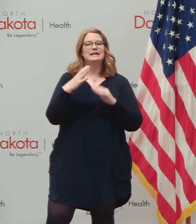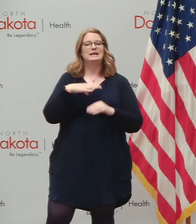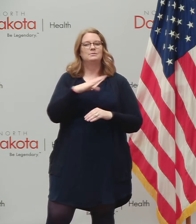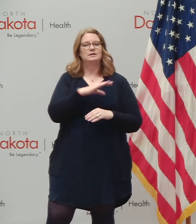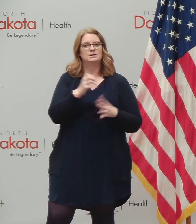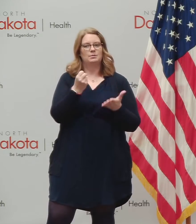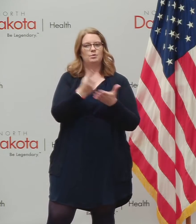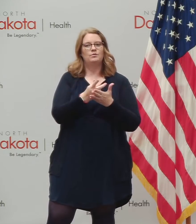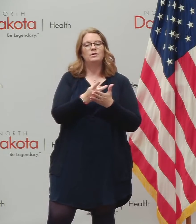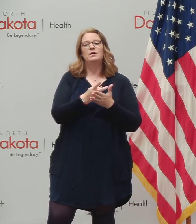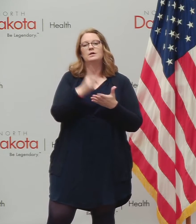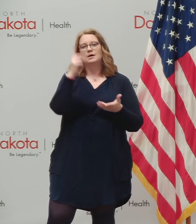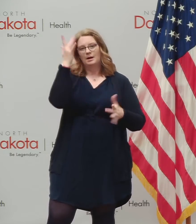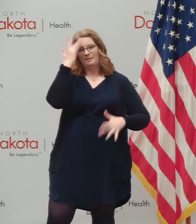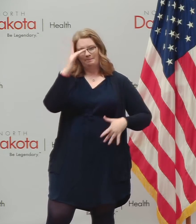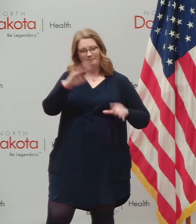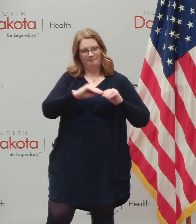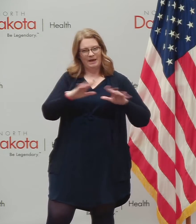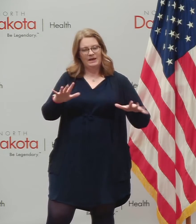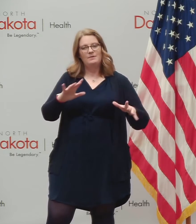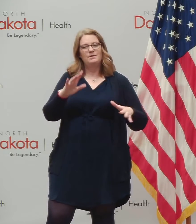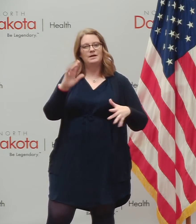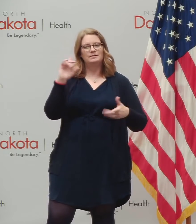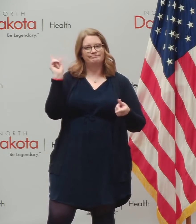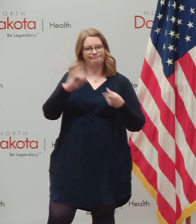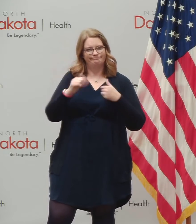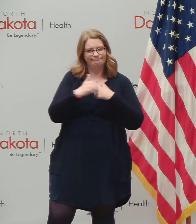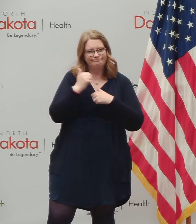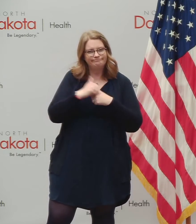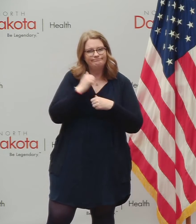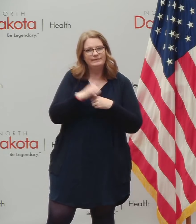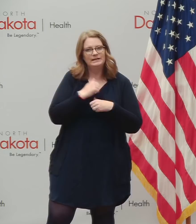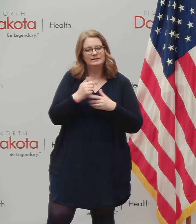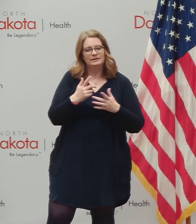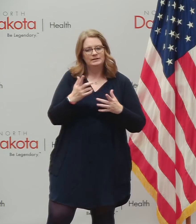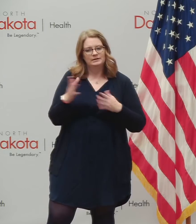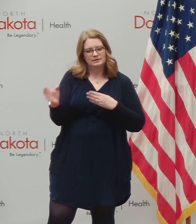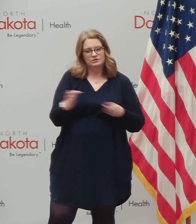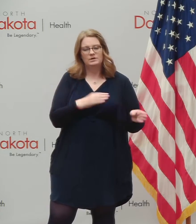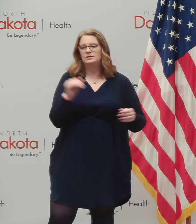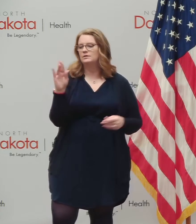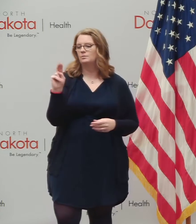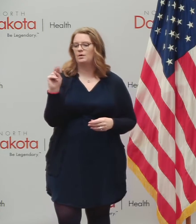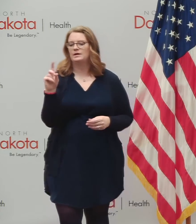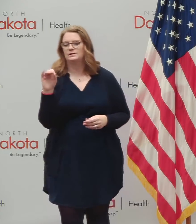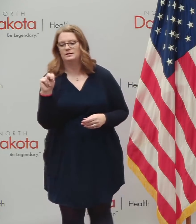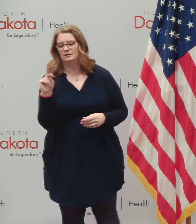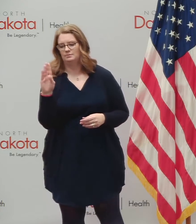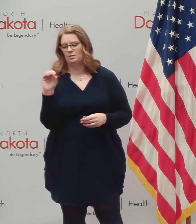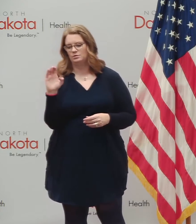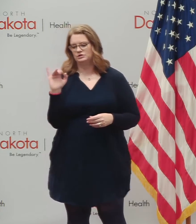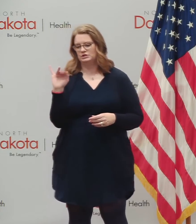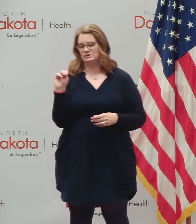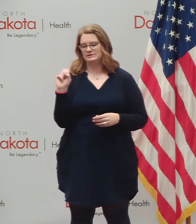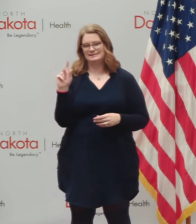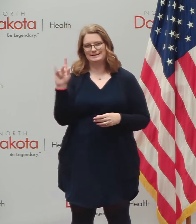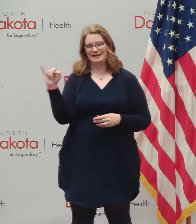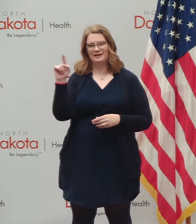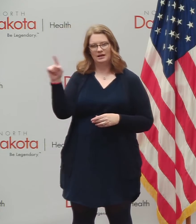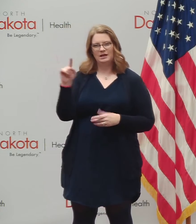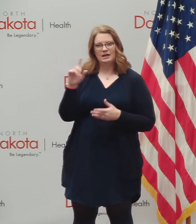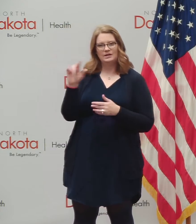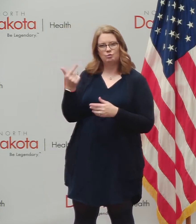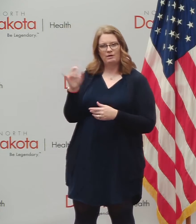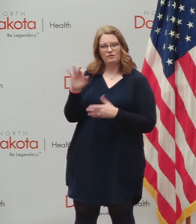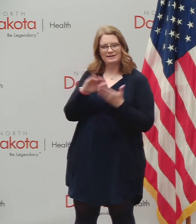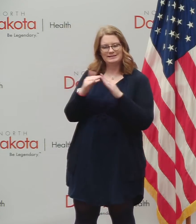a pandemic mitigation strategy this week. Mayor Brandon Buczynski, the Grand Forks City Council, approved a